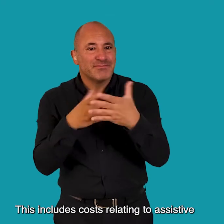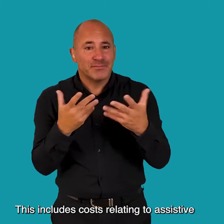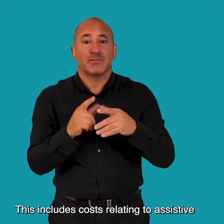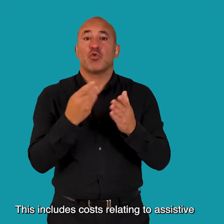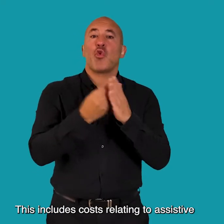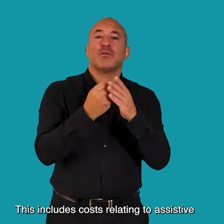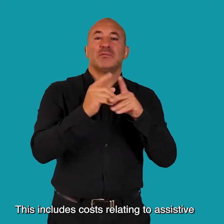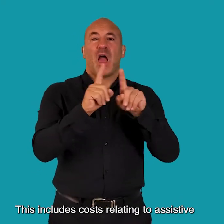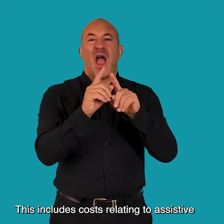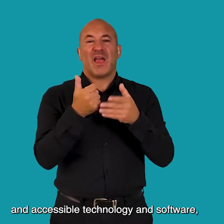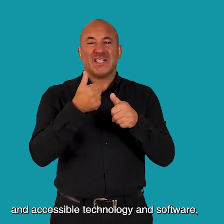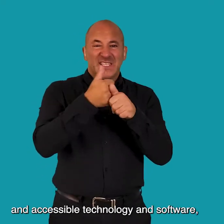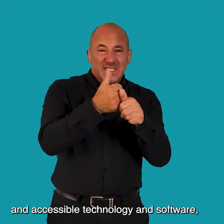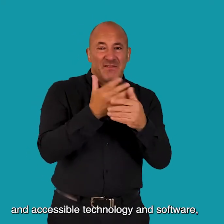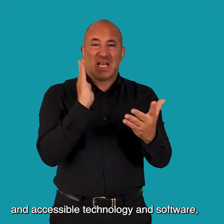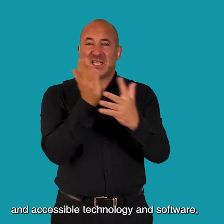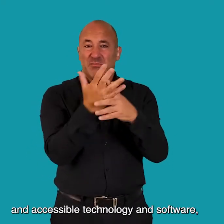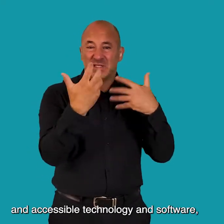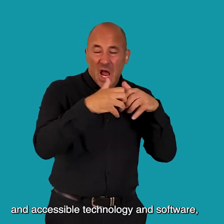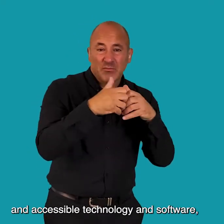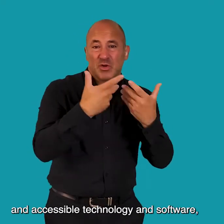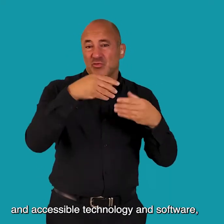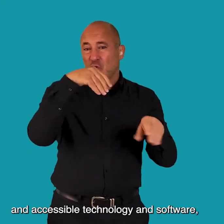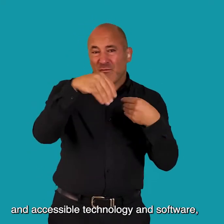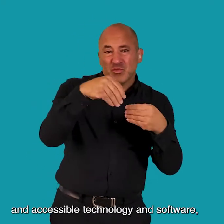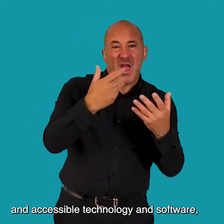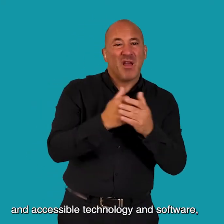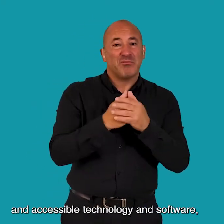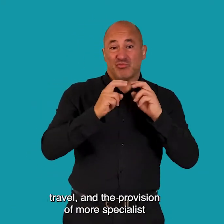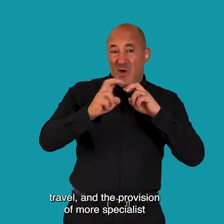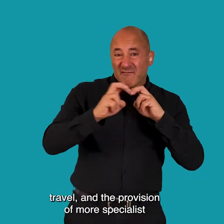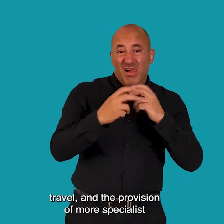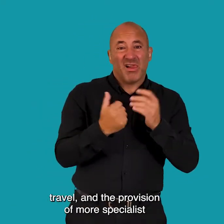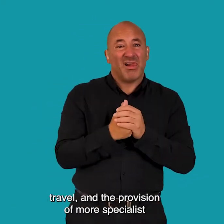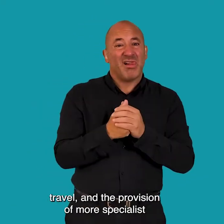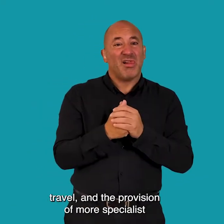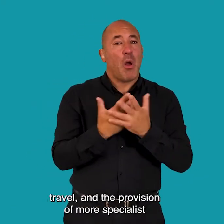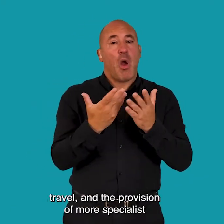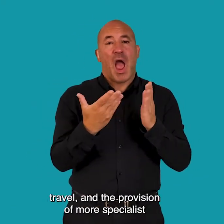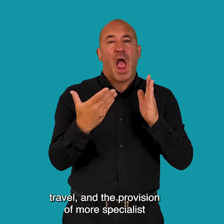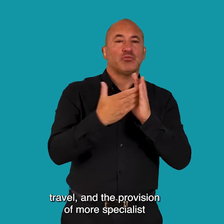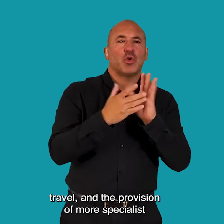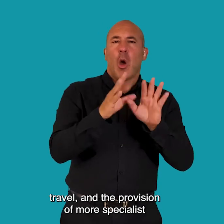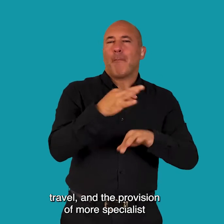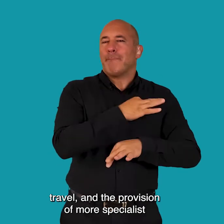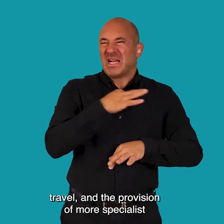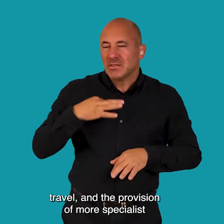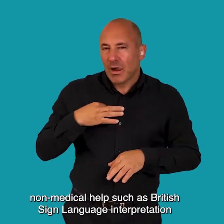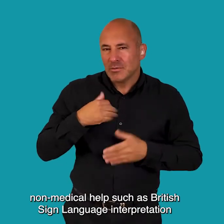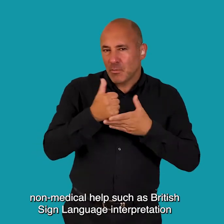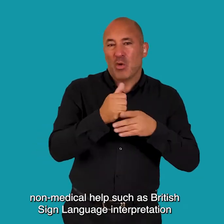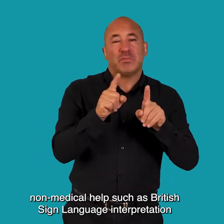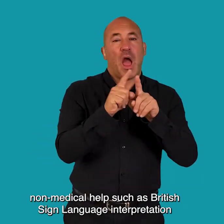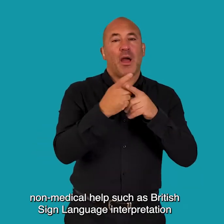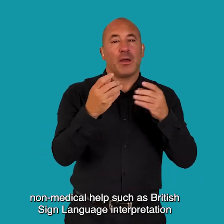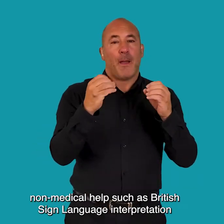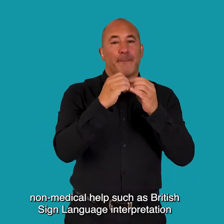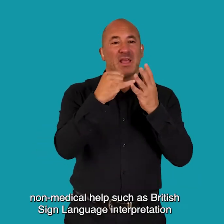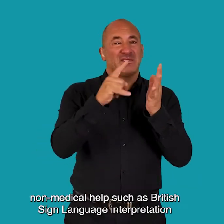to assistive and accessible technology and software, travel, and the provision of more specialist non-medical help, such